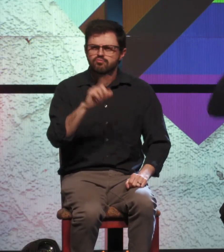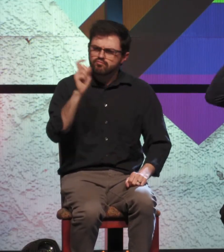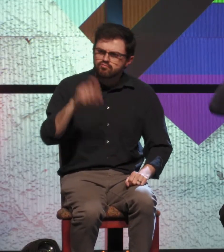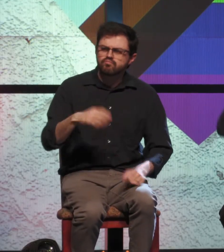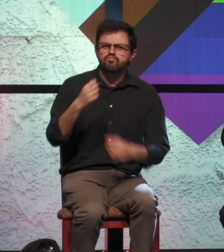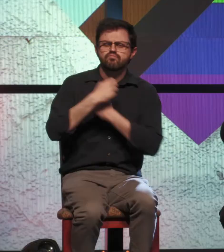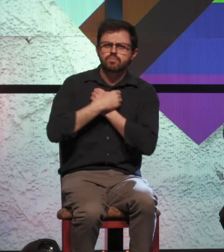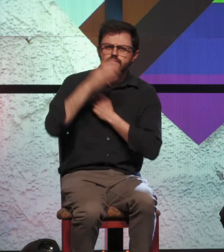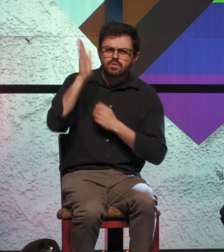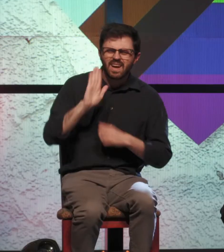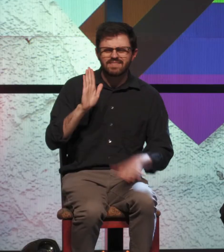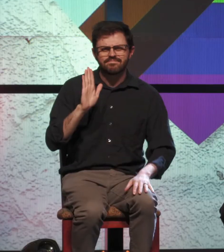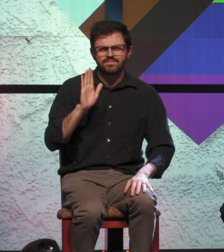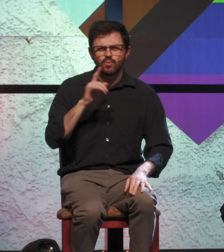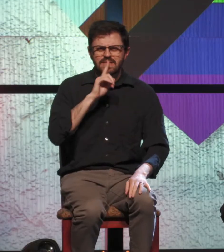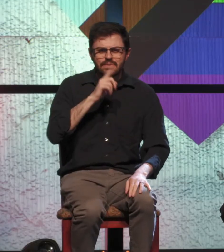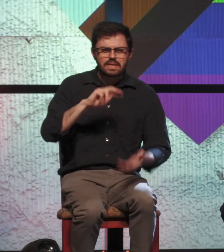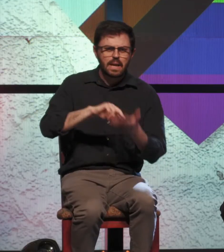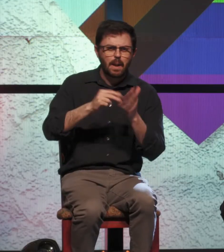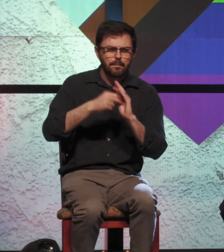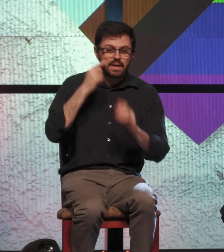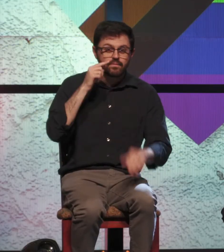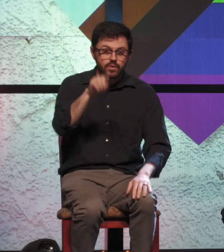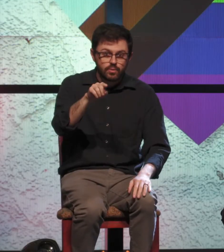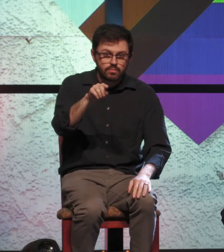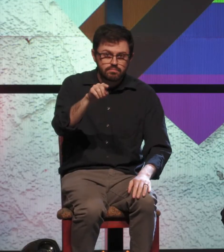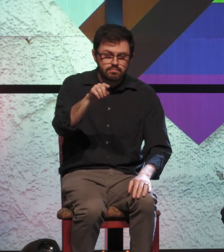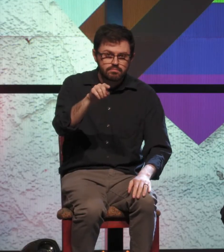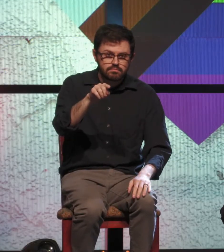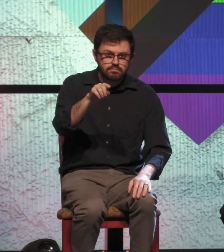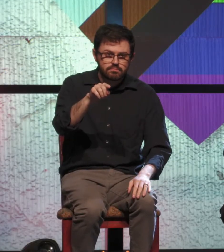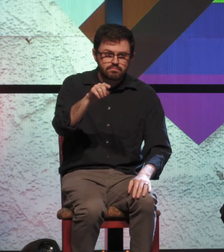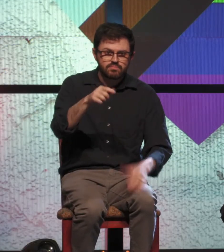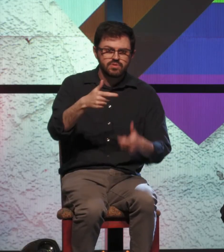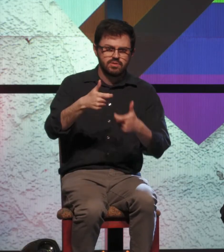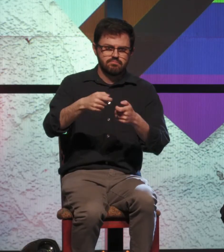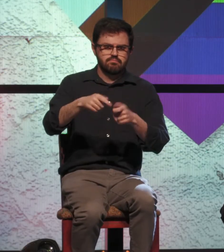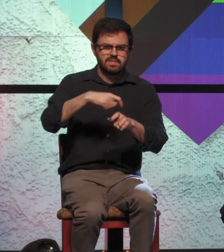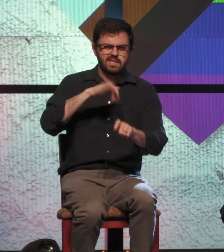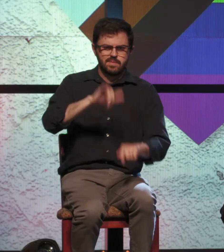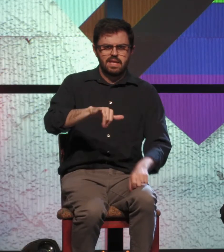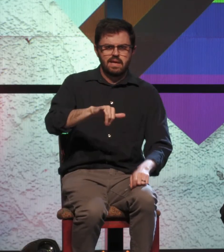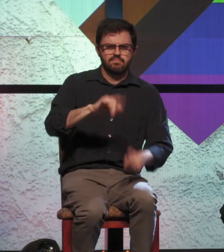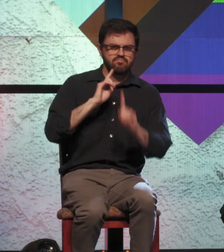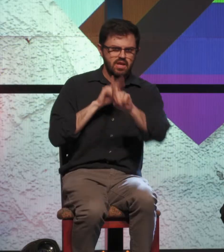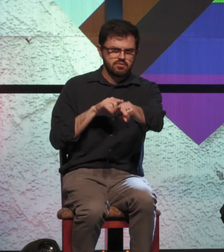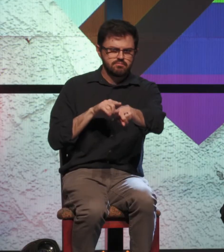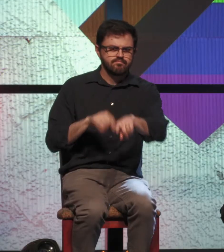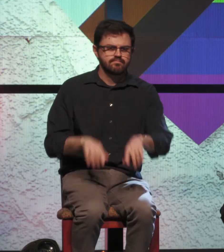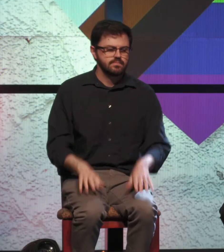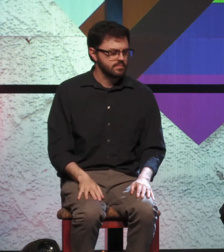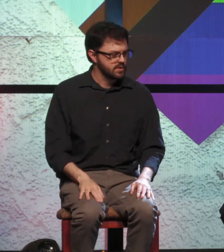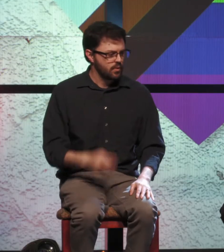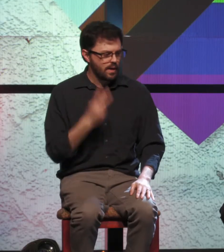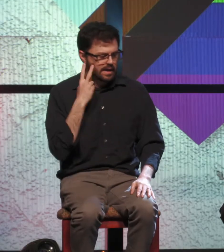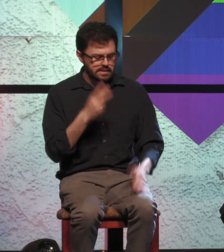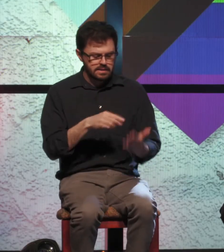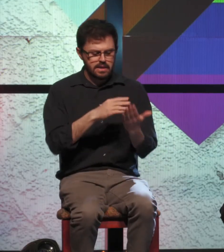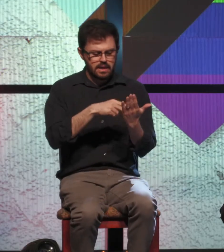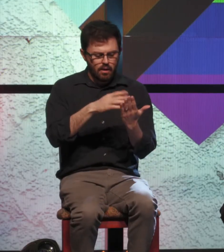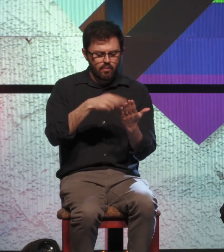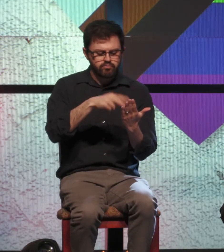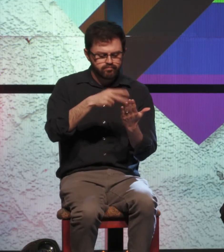like what does that mean to you? What does that mean to you or to someone else? And I want to see what I'm getting here. Faith, okay.